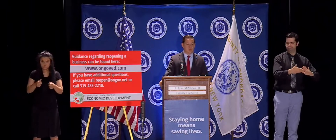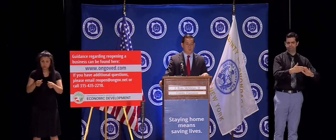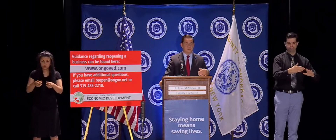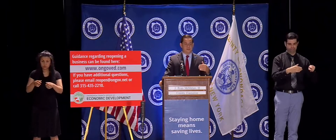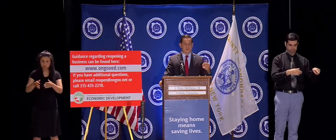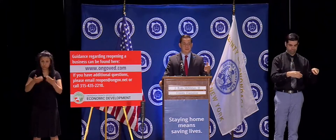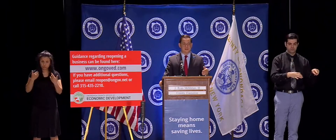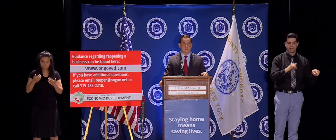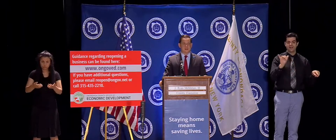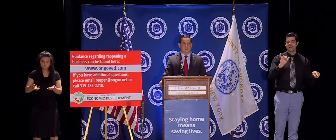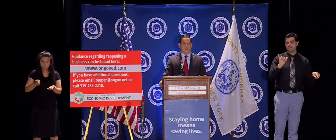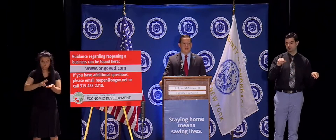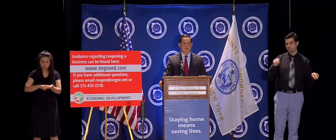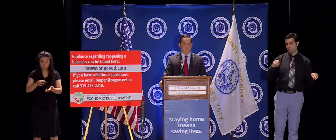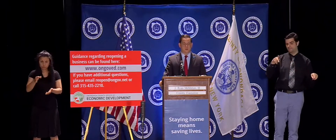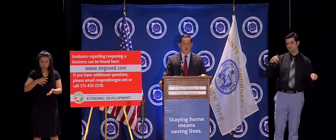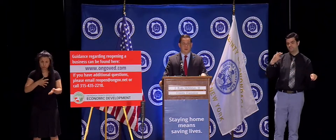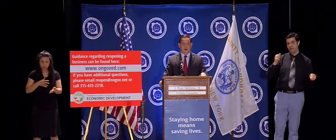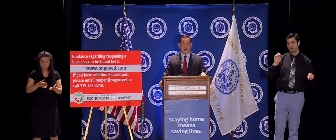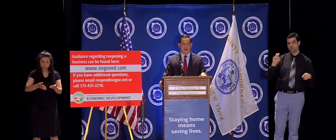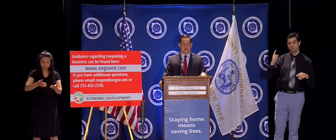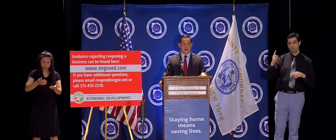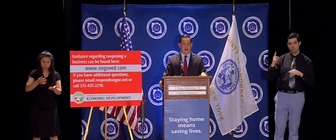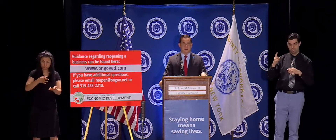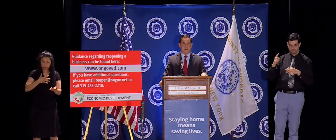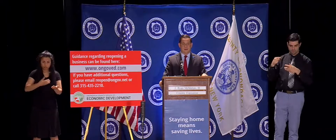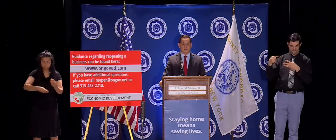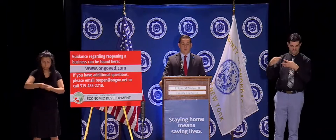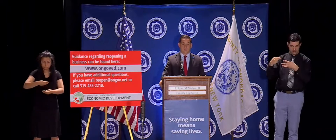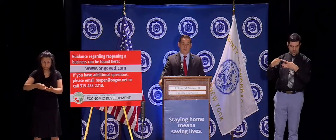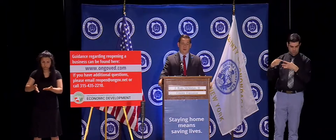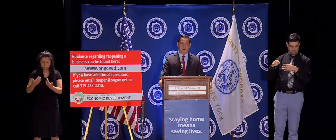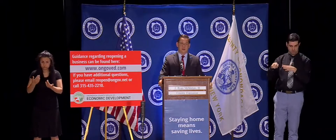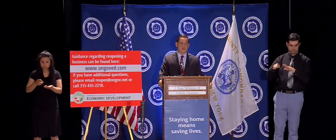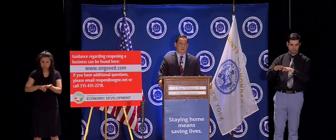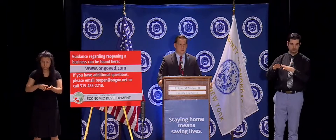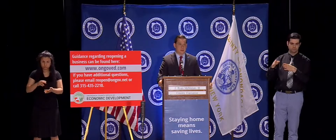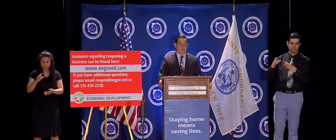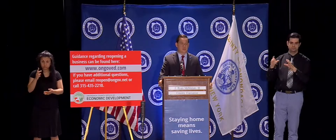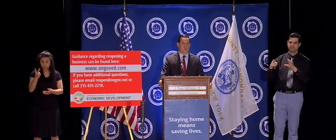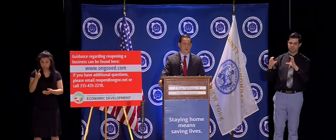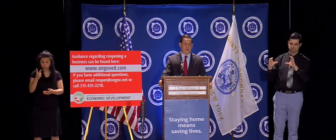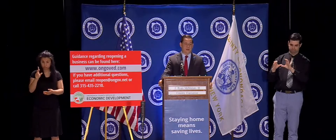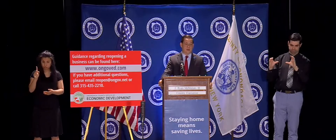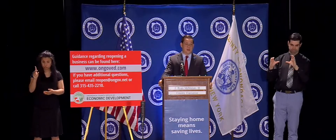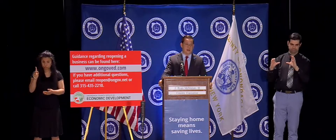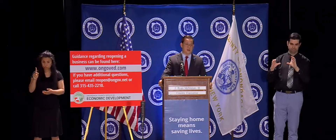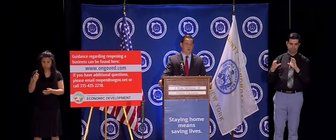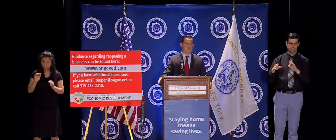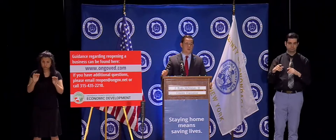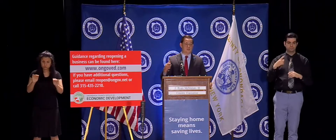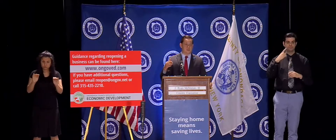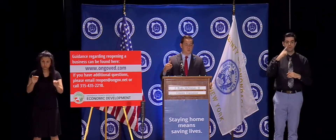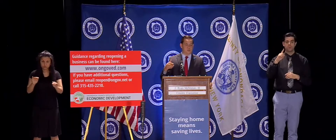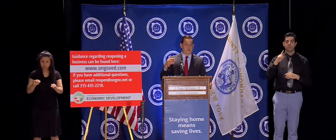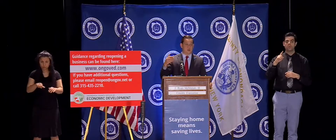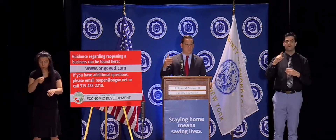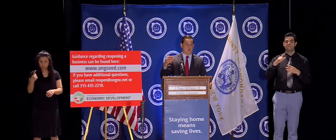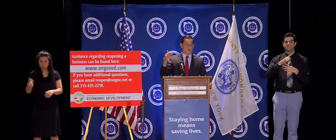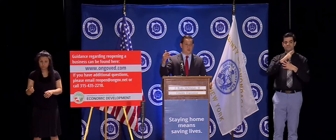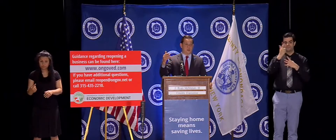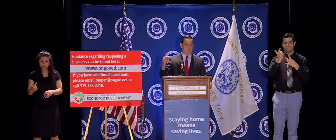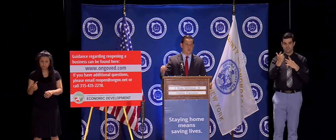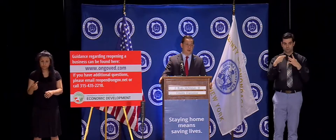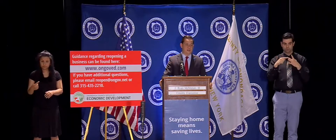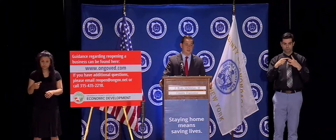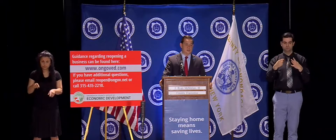phase two businesses, guidance will be coming out on that most likely next week, and then those businesses will need to go through